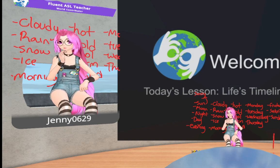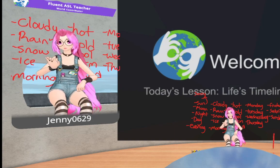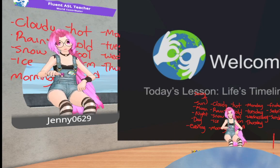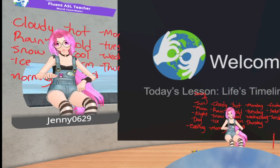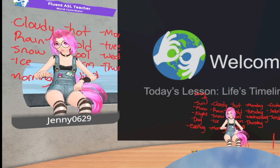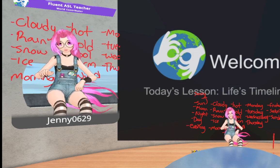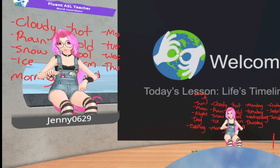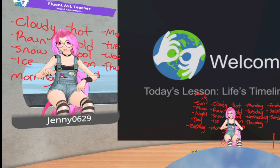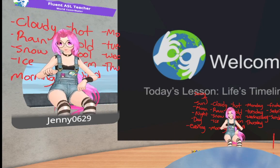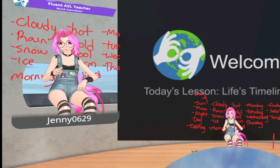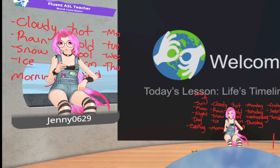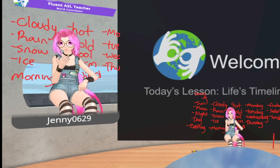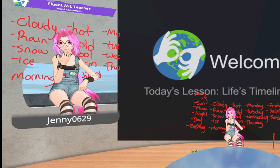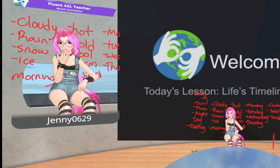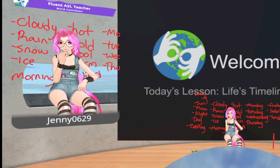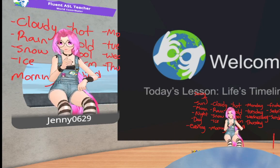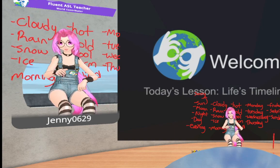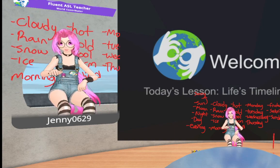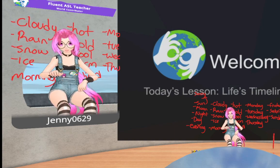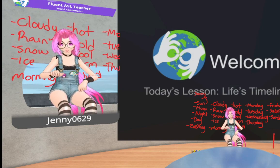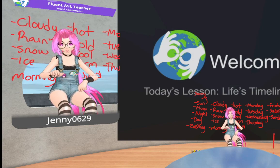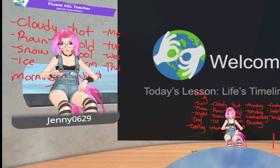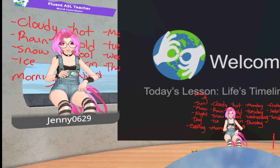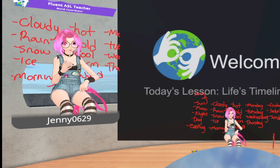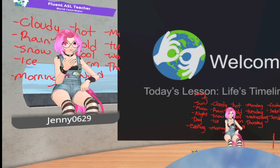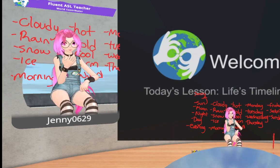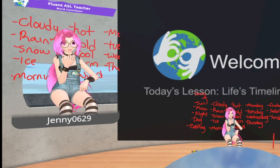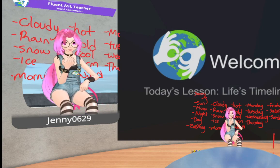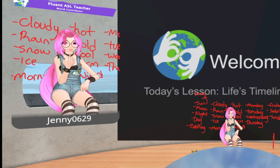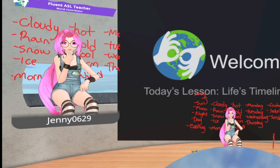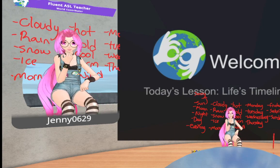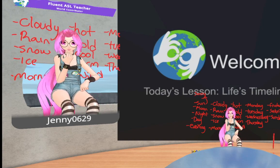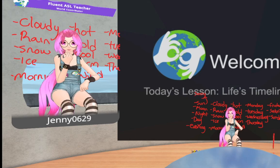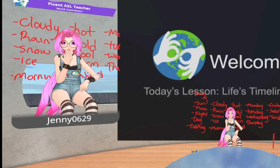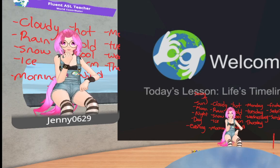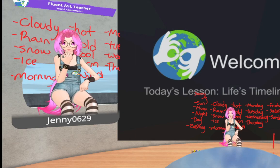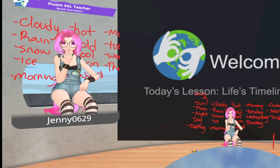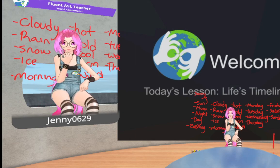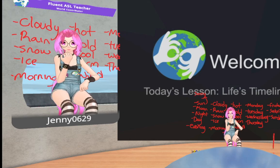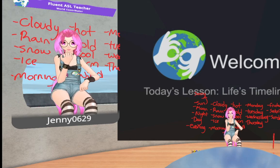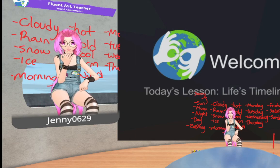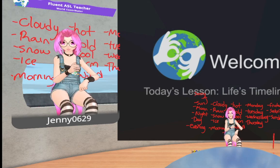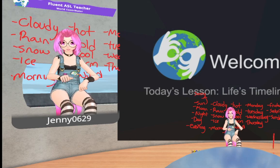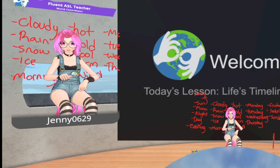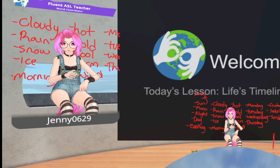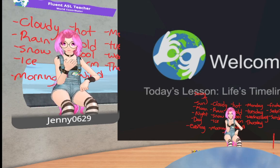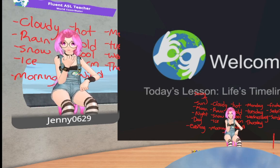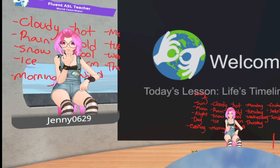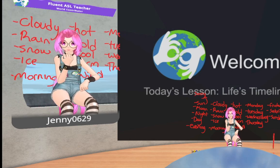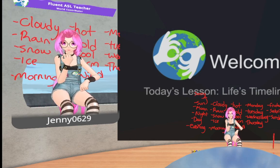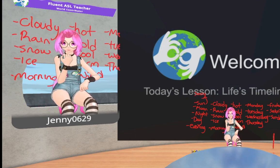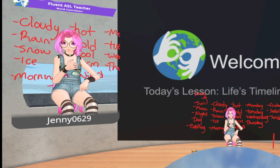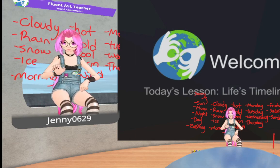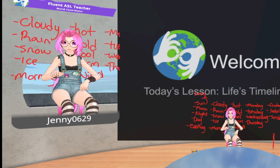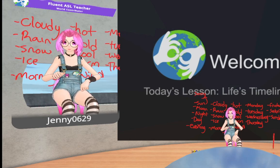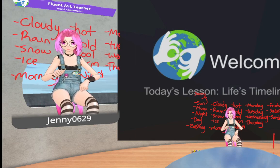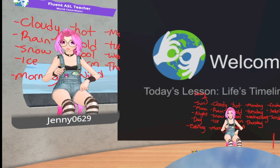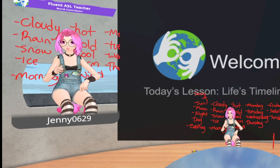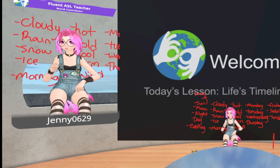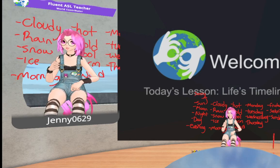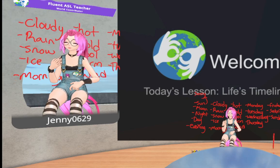Hot. Hot. Push away. Hot. You're not gonna push it towards yourself because it's hot.